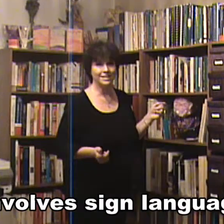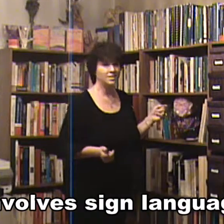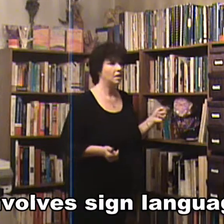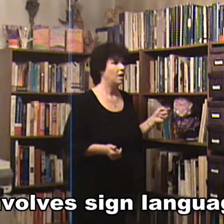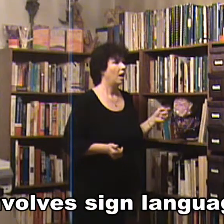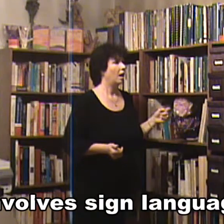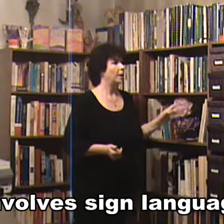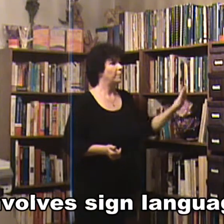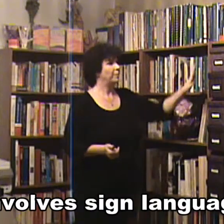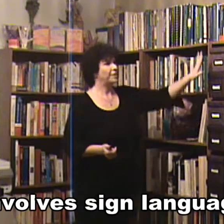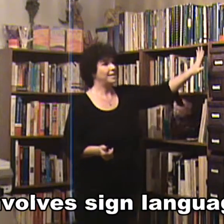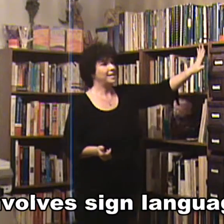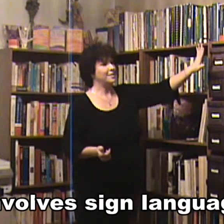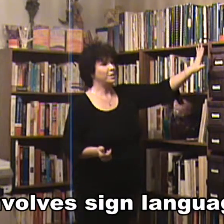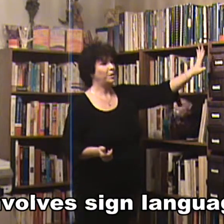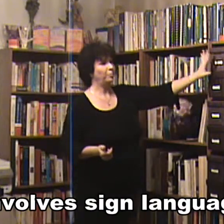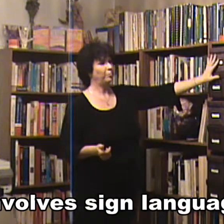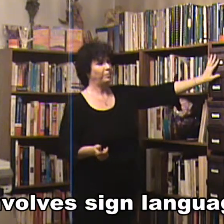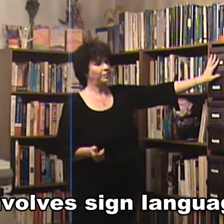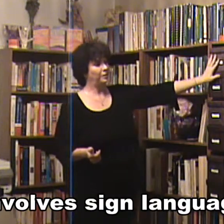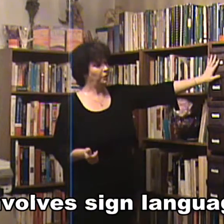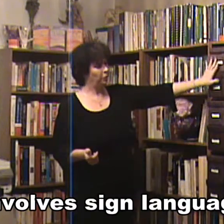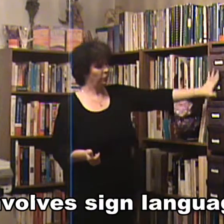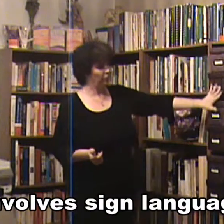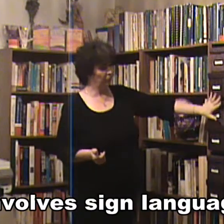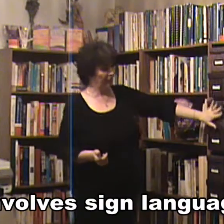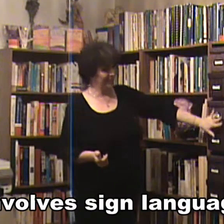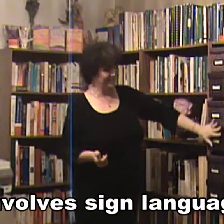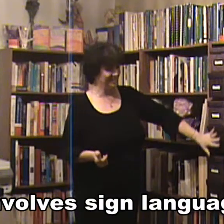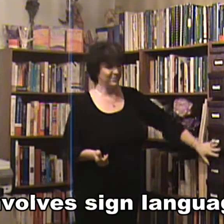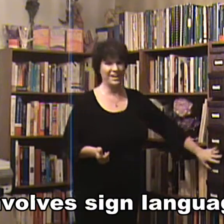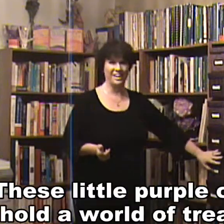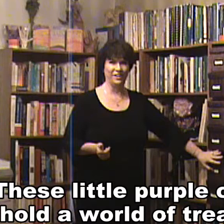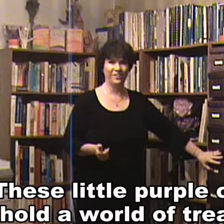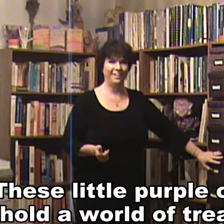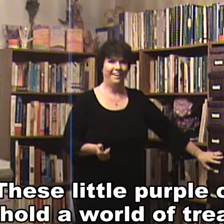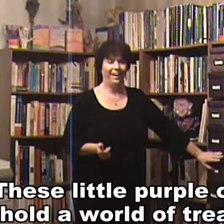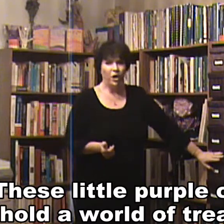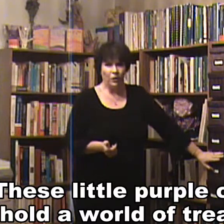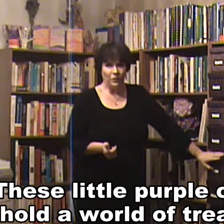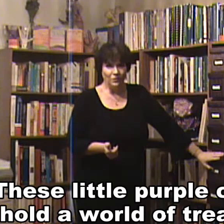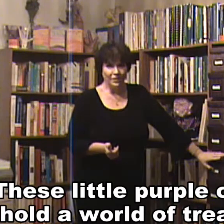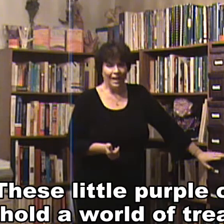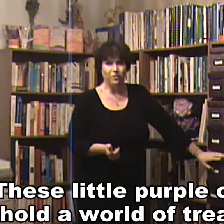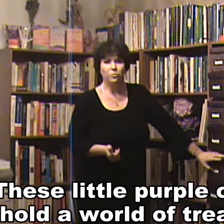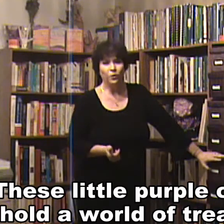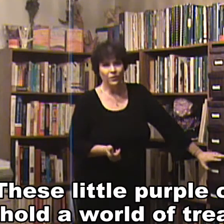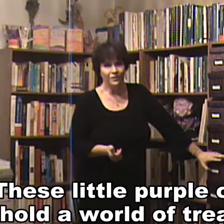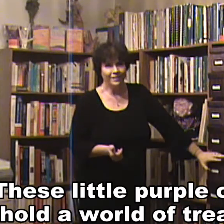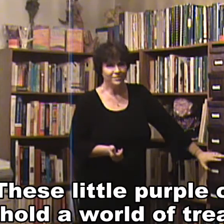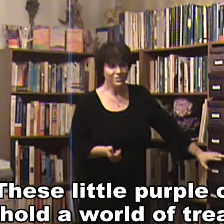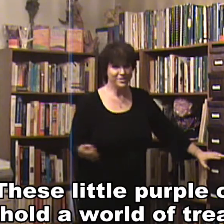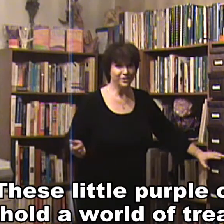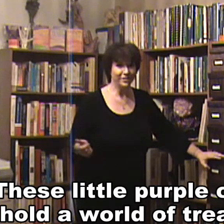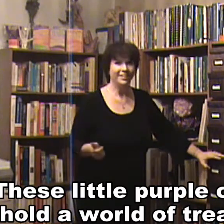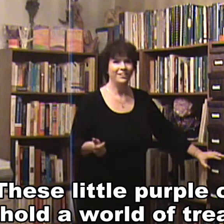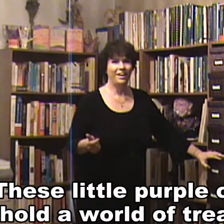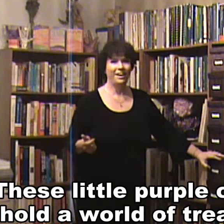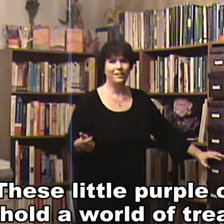references. These little purple cases right here hold a world of treasure